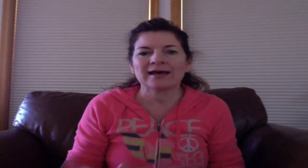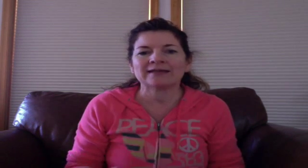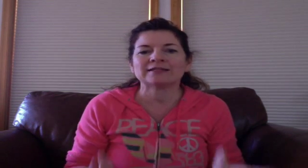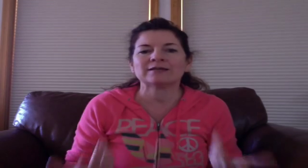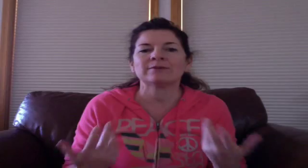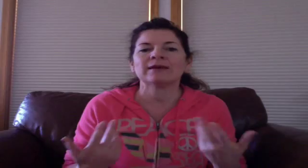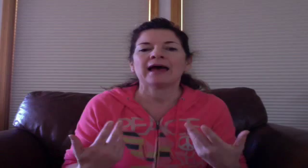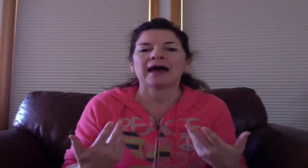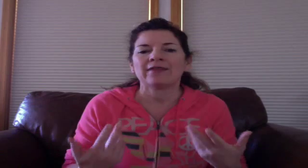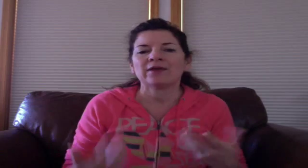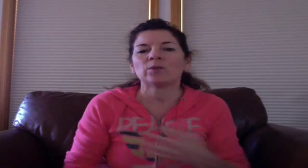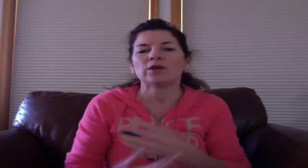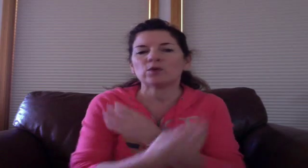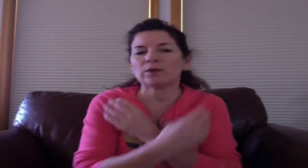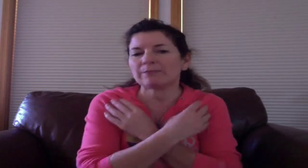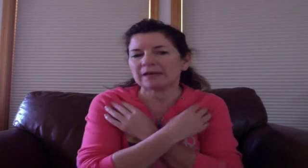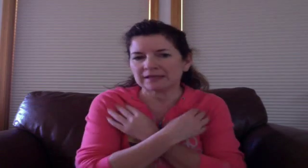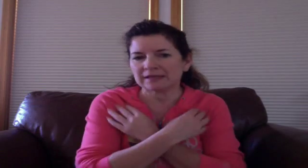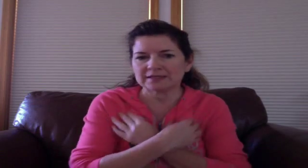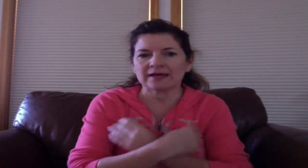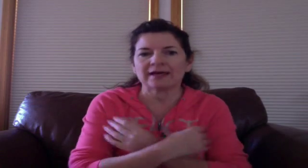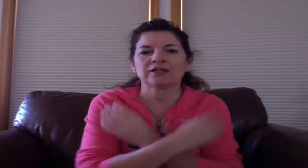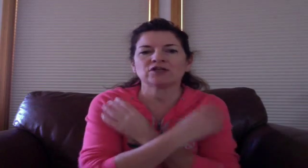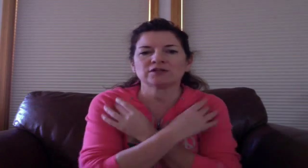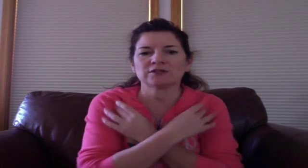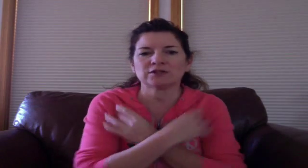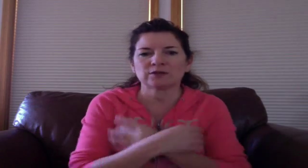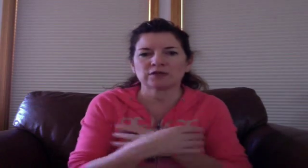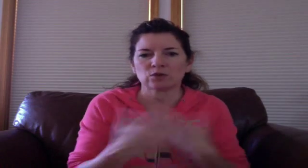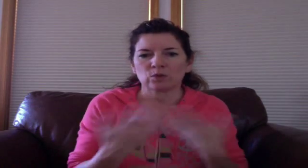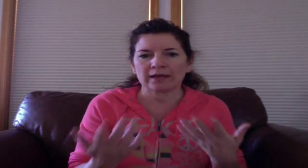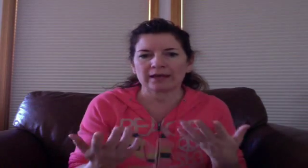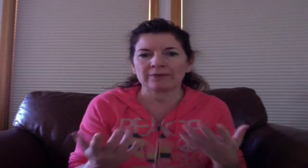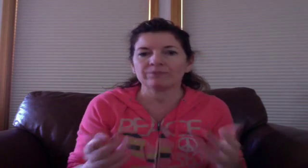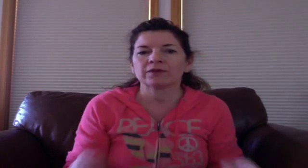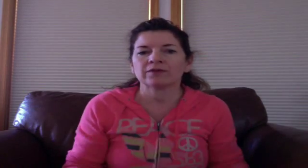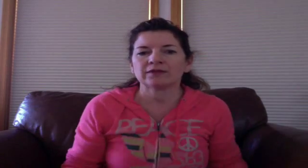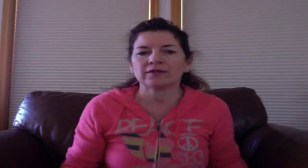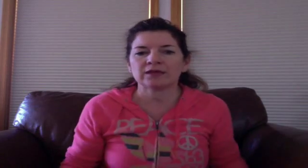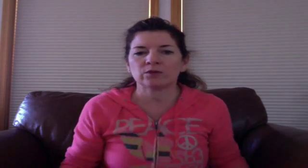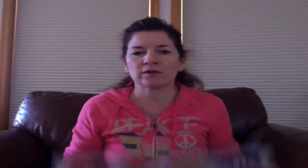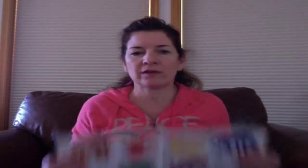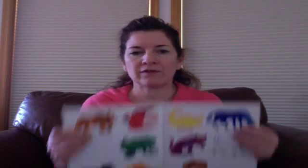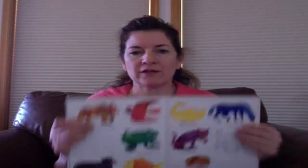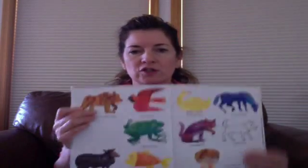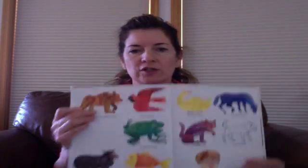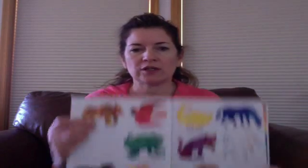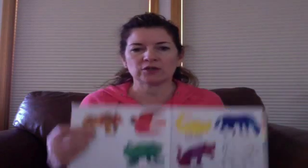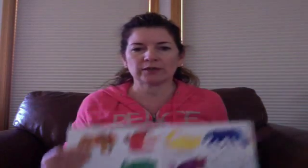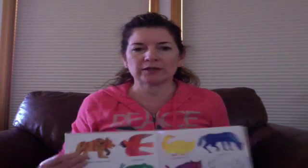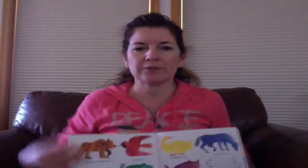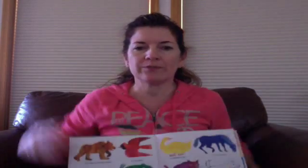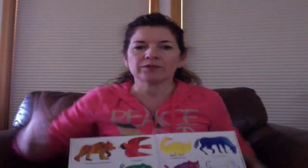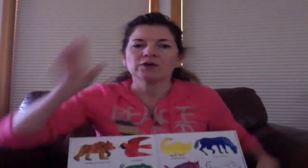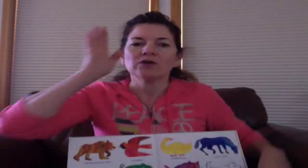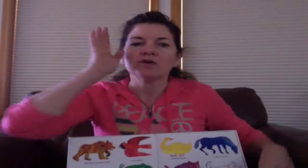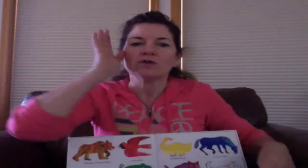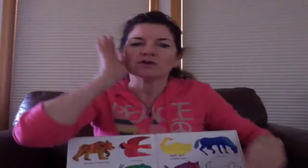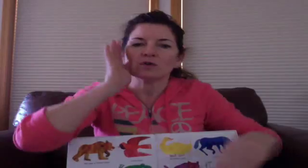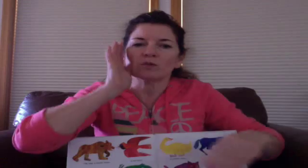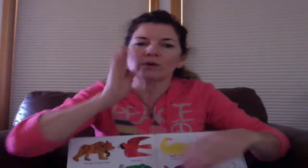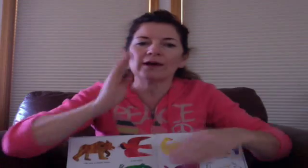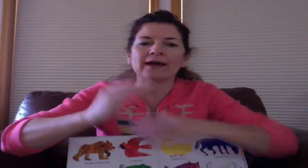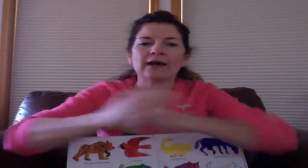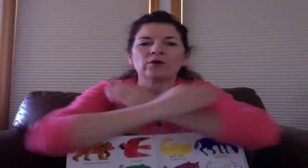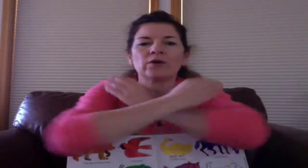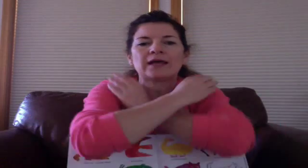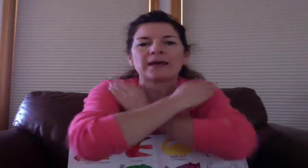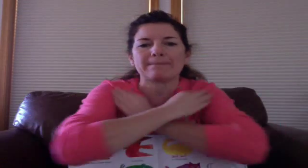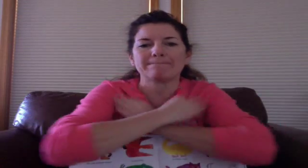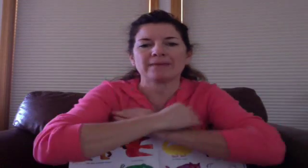enthusiasm, and then when you repeat the sign, just do it the way that they will eventually do it. So brown